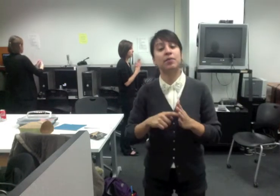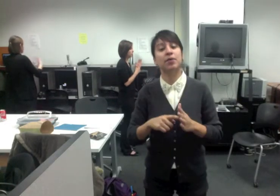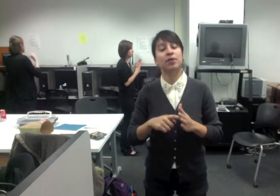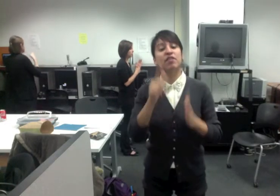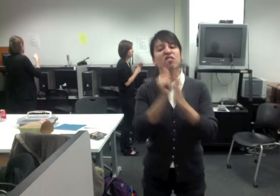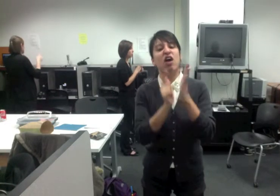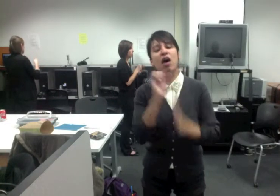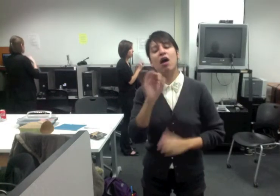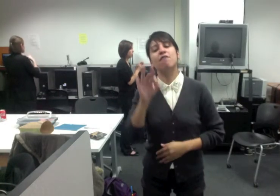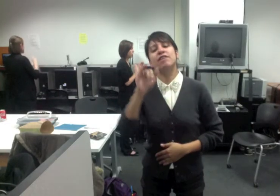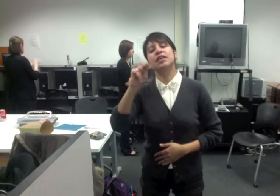of 1963,